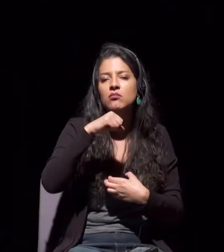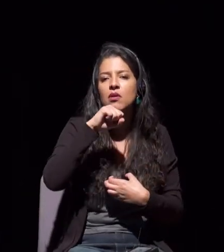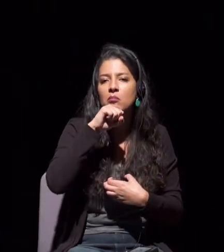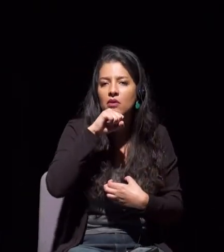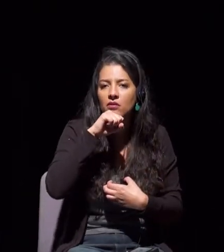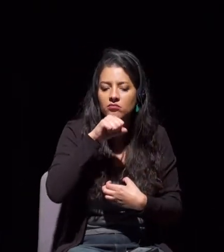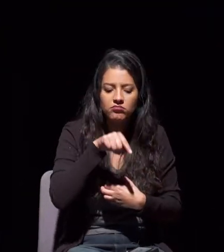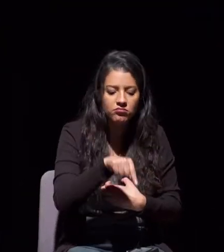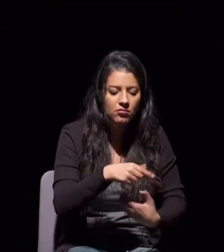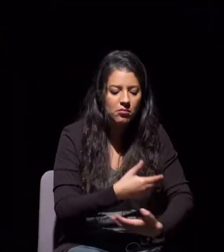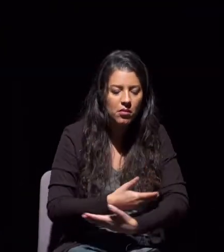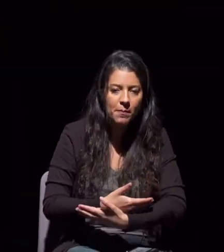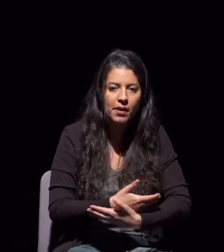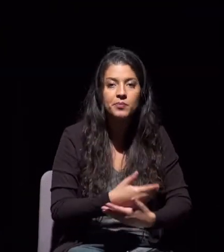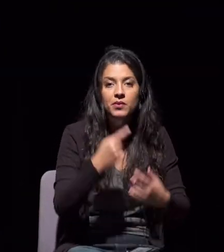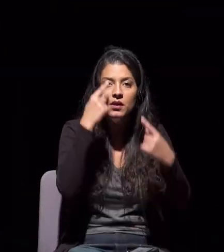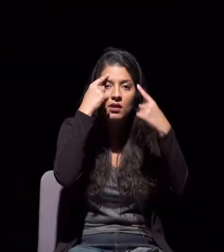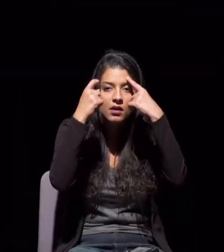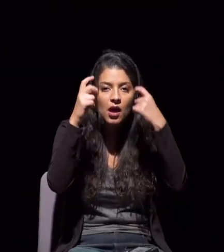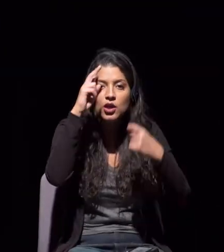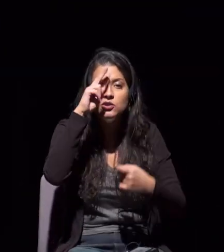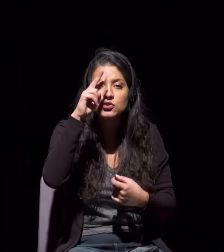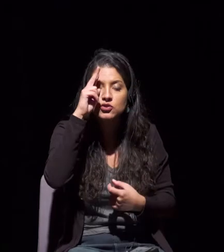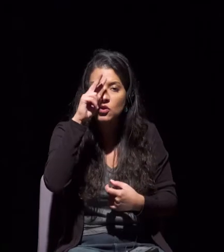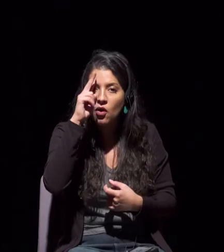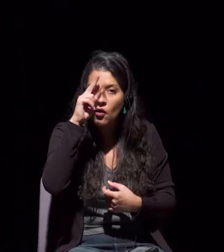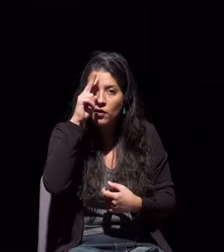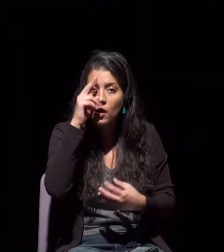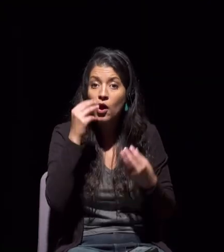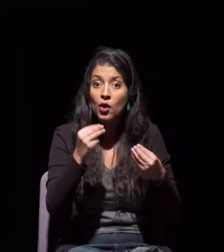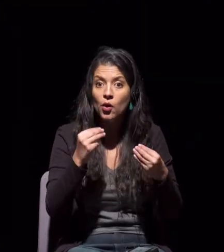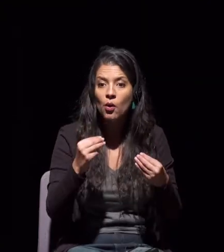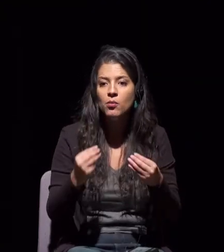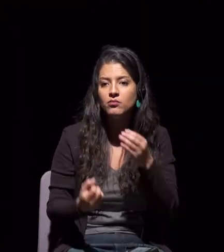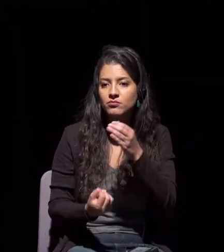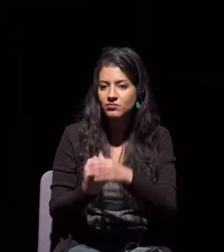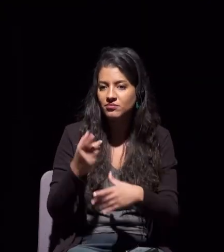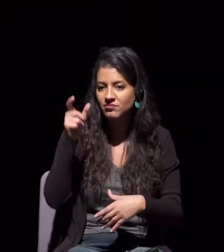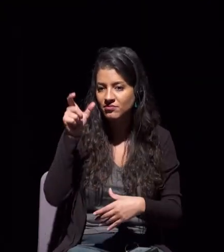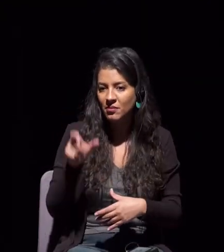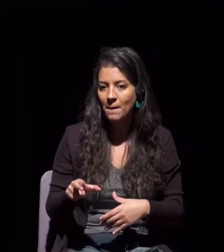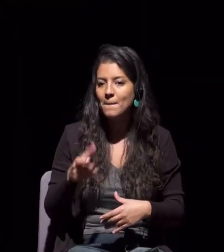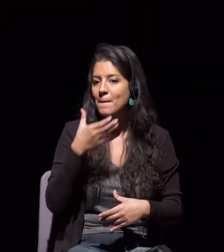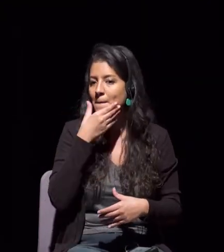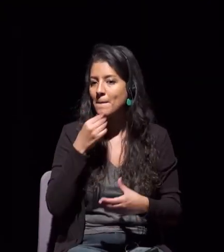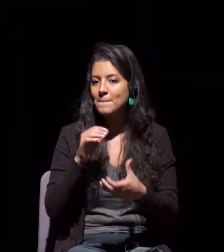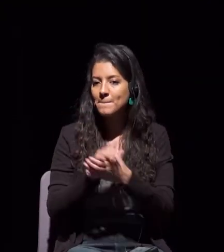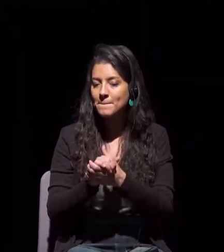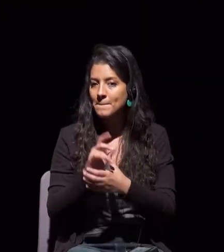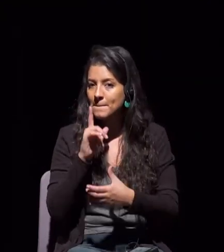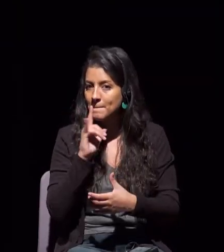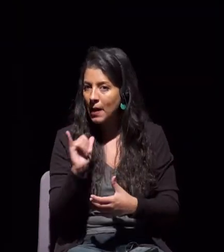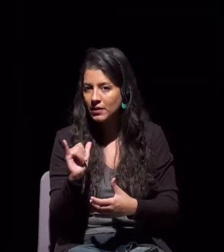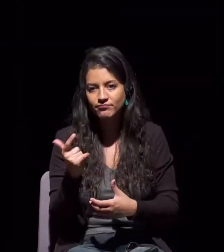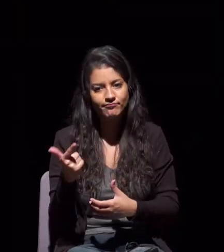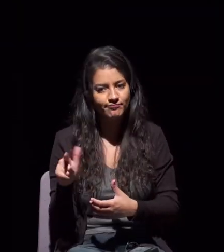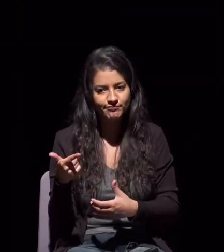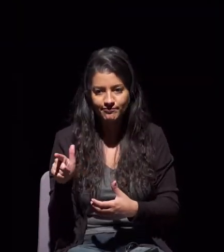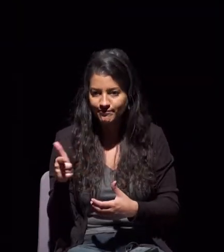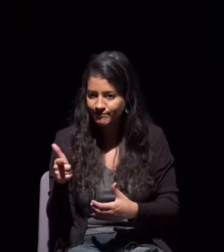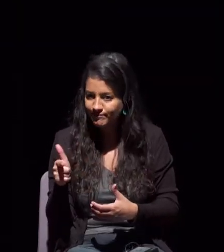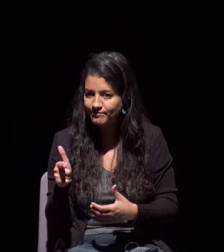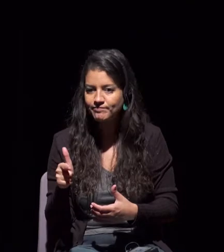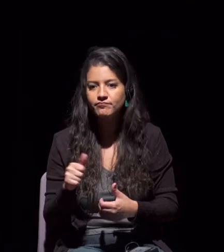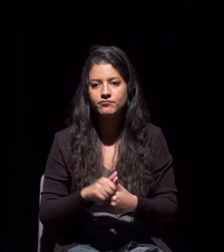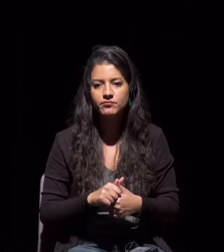story of her husband's upbringing. The incomplete records, lack of family snapshots, and